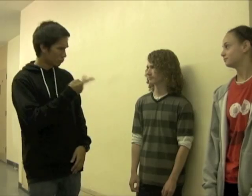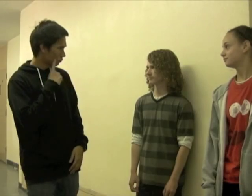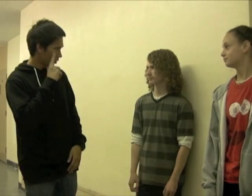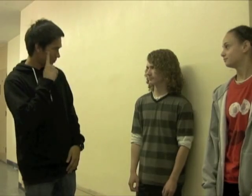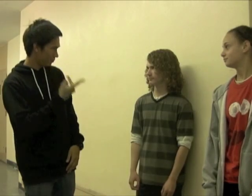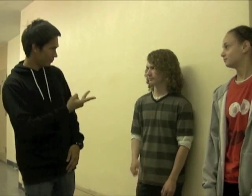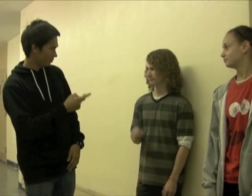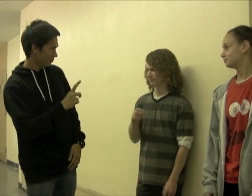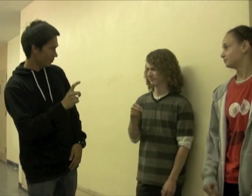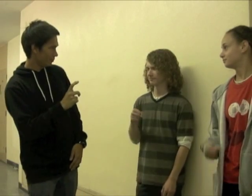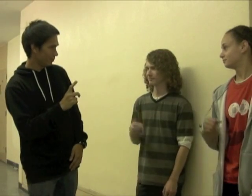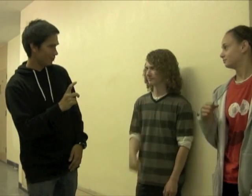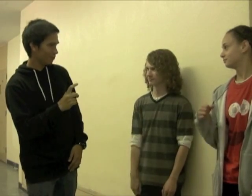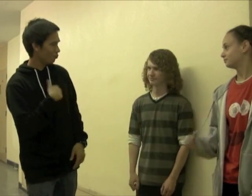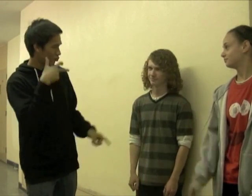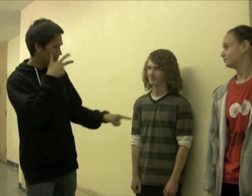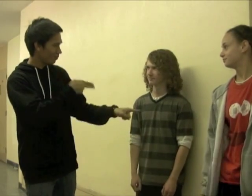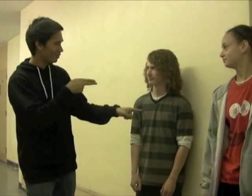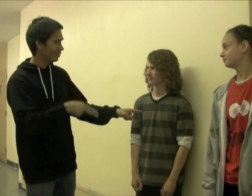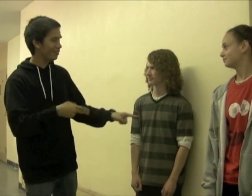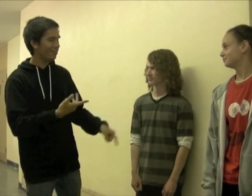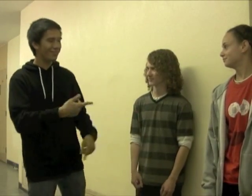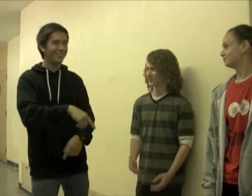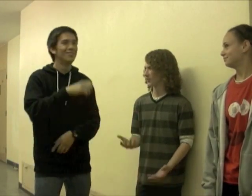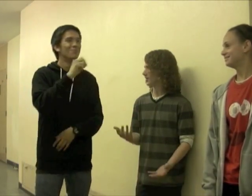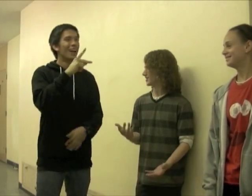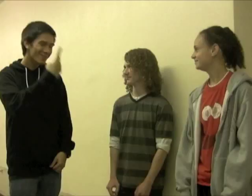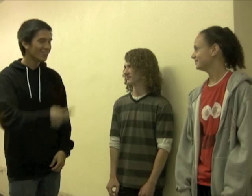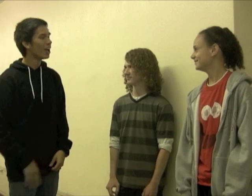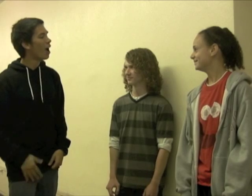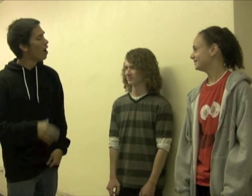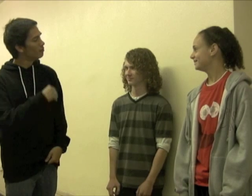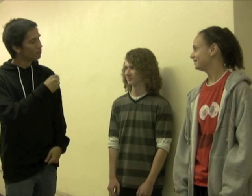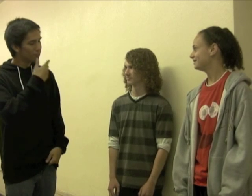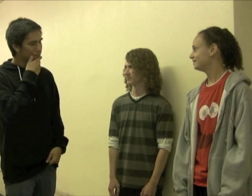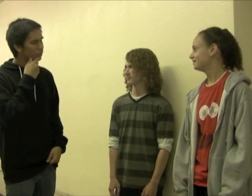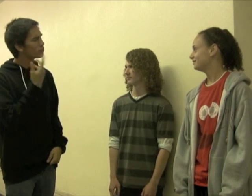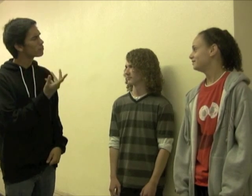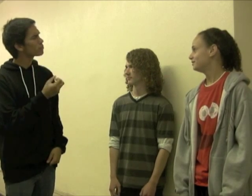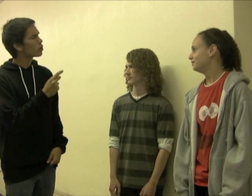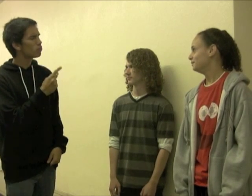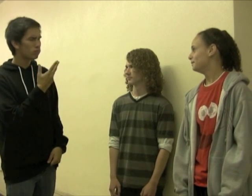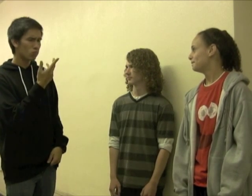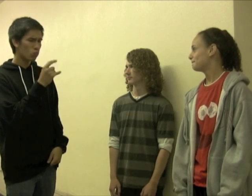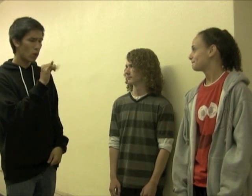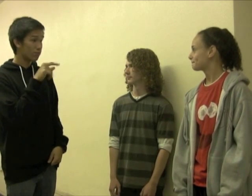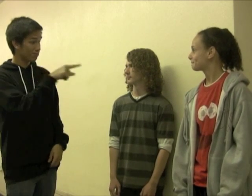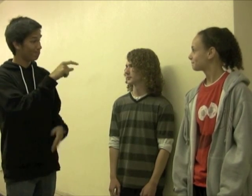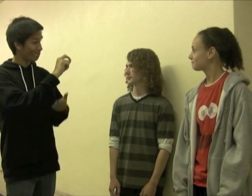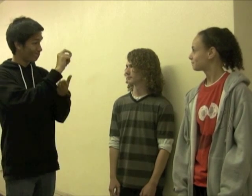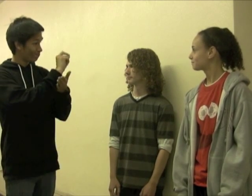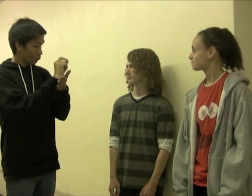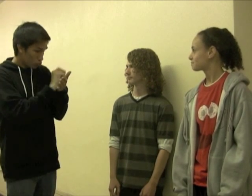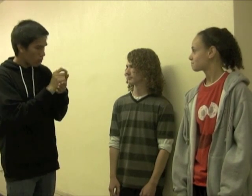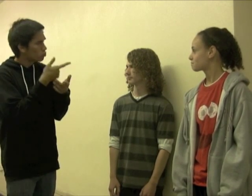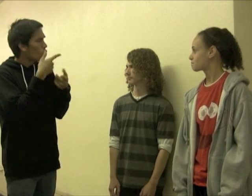Are you guys both deaf? Yeah. Yes. No, you're hard of hearing. If you don't understand your homework, do you have people to help